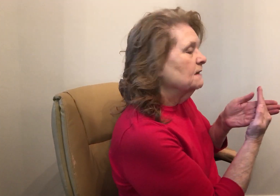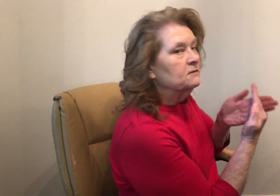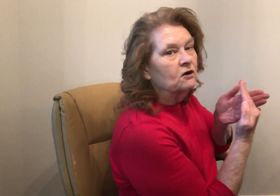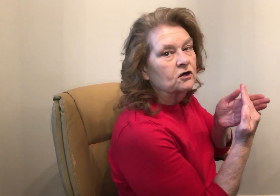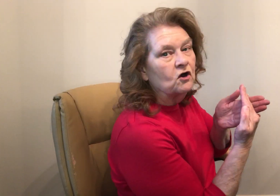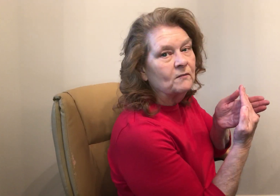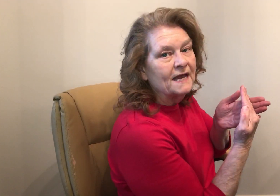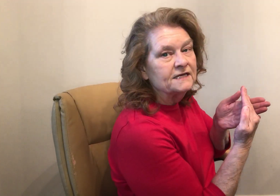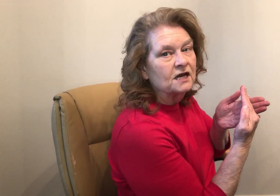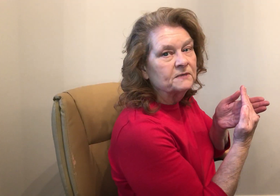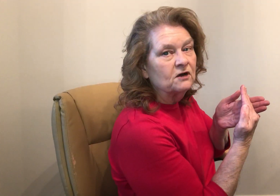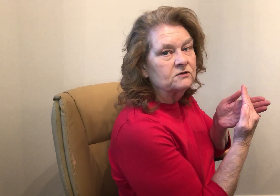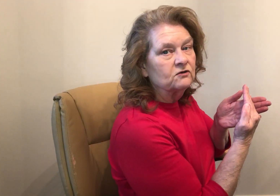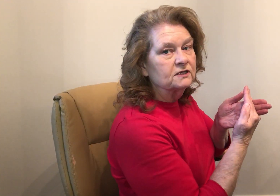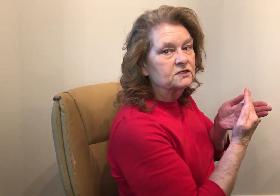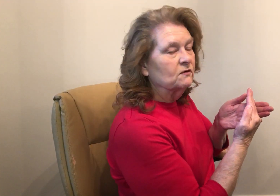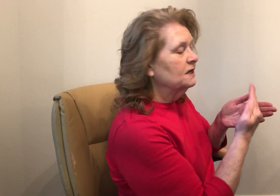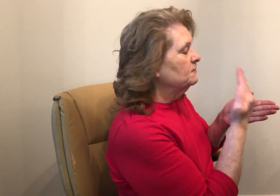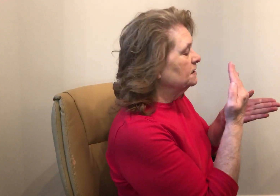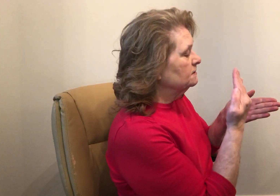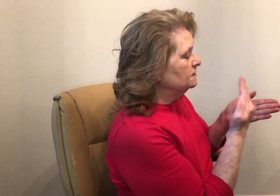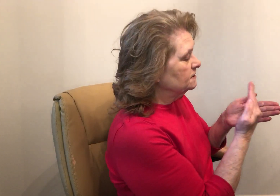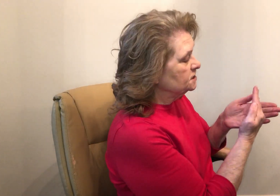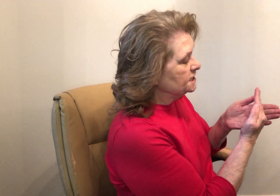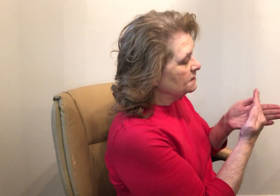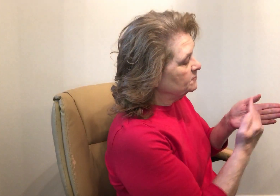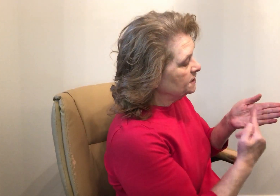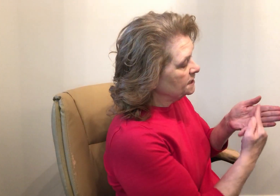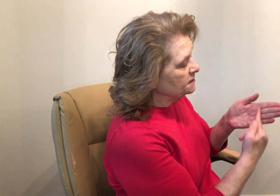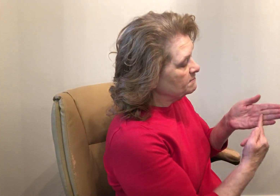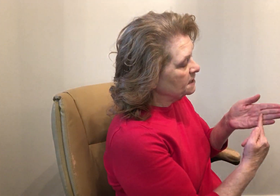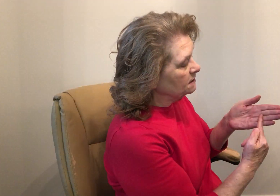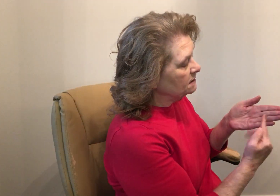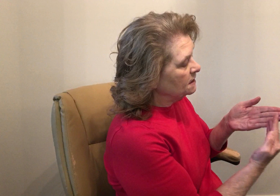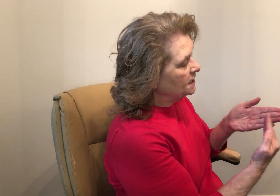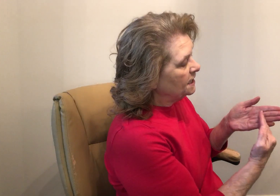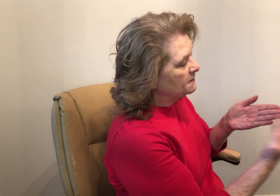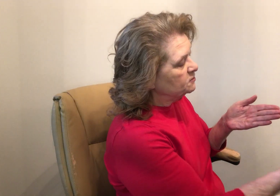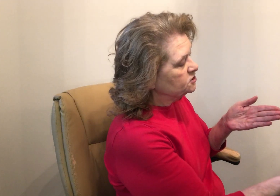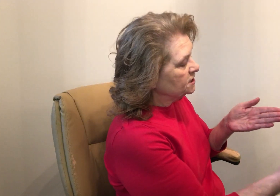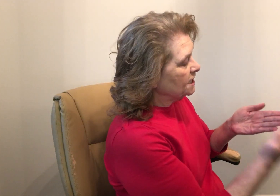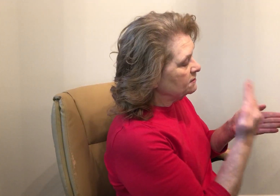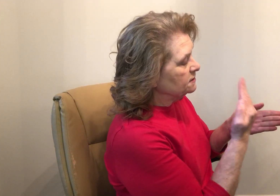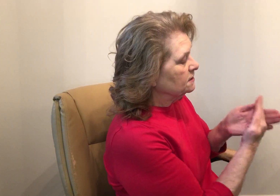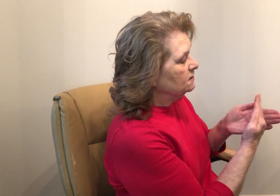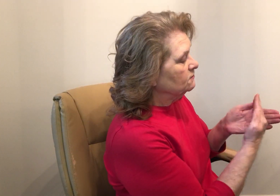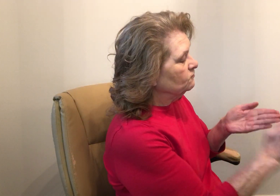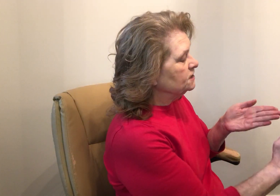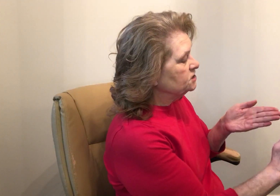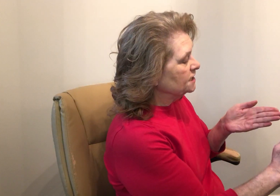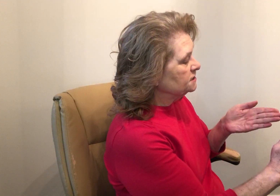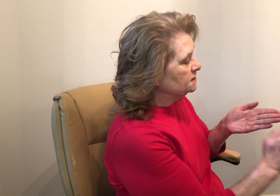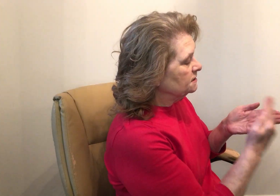I'm going to hold my hand up. You don't do it this way, but you just kind of put it in the middle and push it out. Rejected.